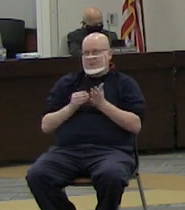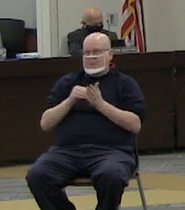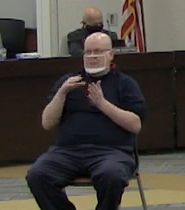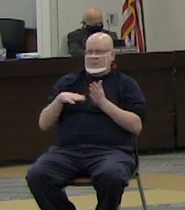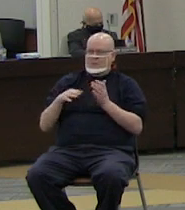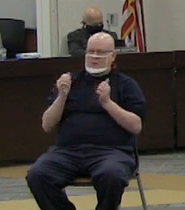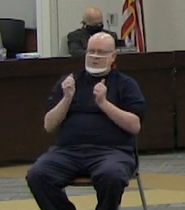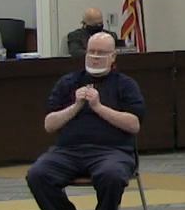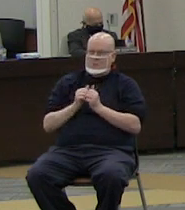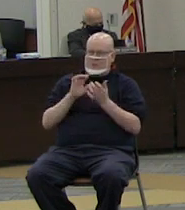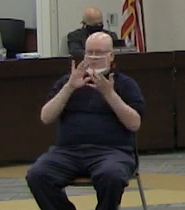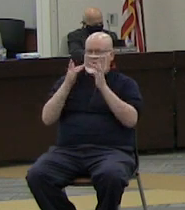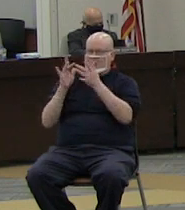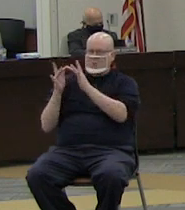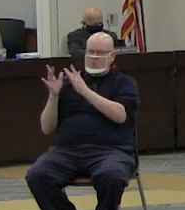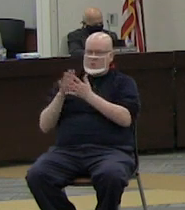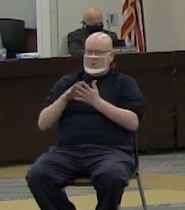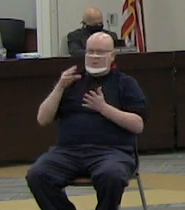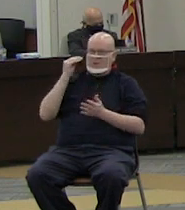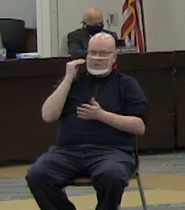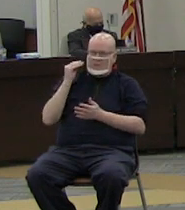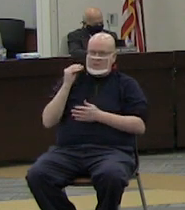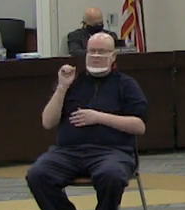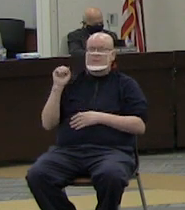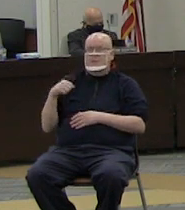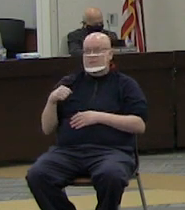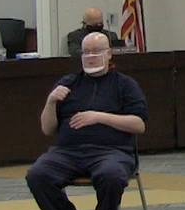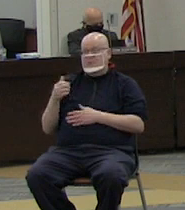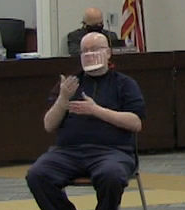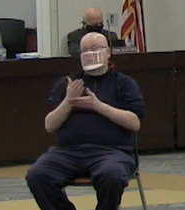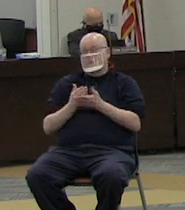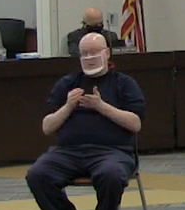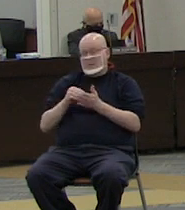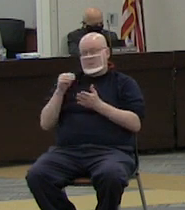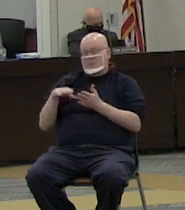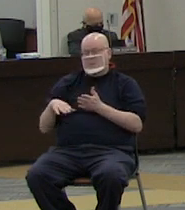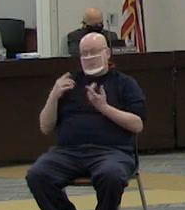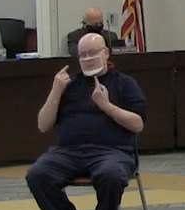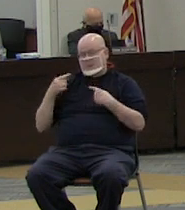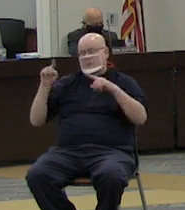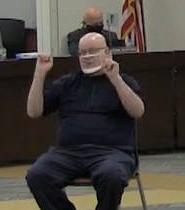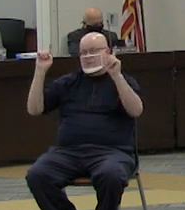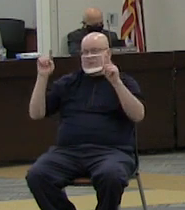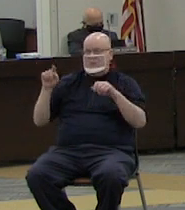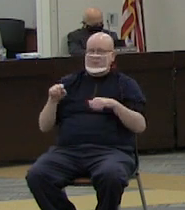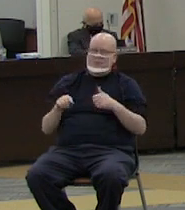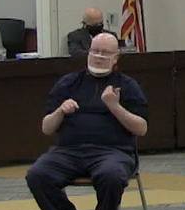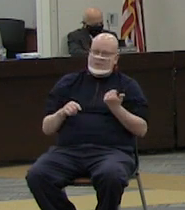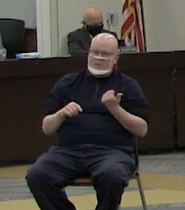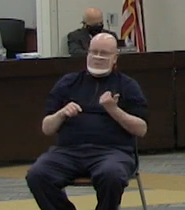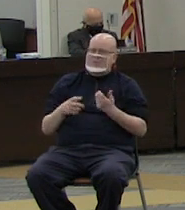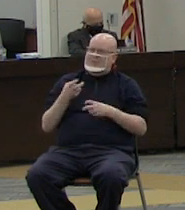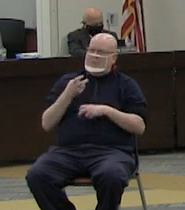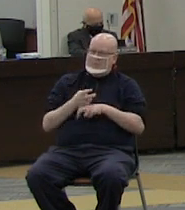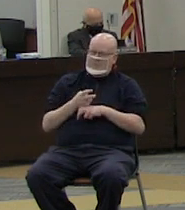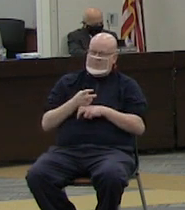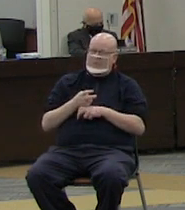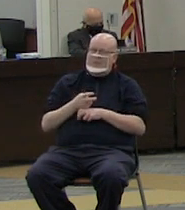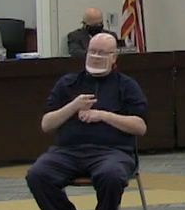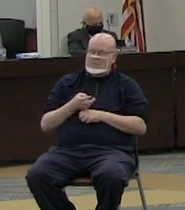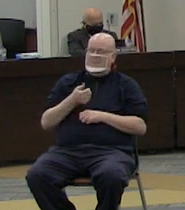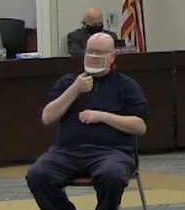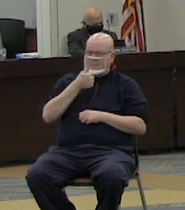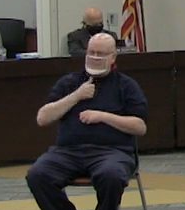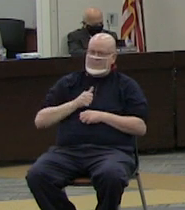virtual learning, and even though some students are very successful with it, we know that others are, it's taking a grind, it's taking a toll. And